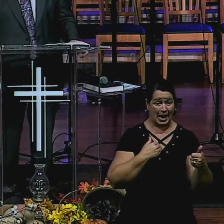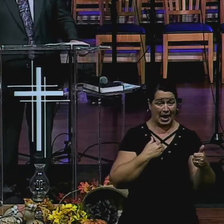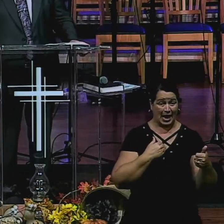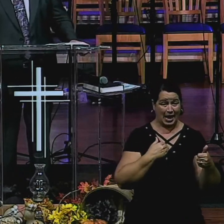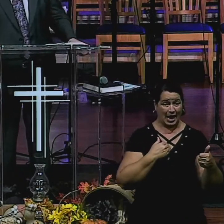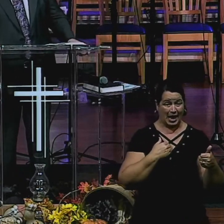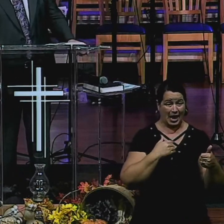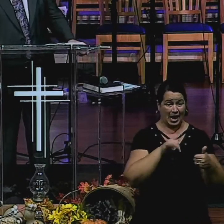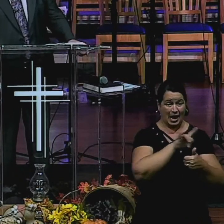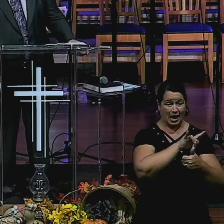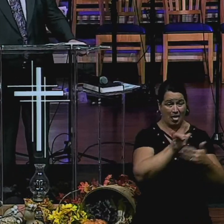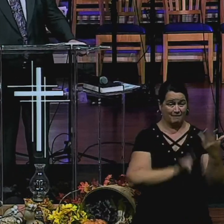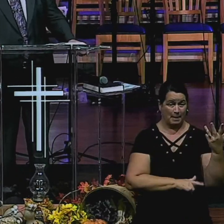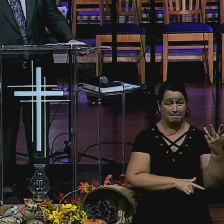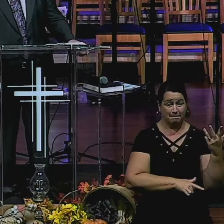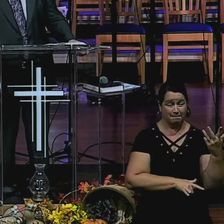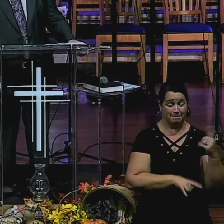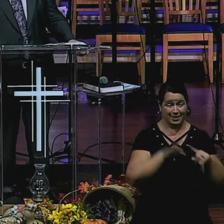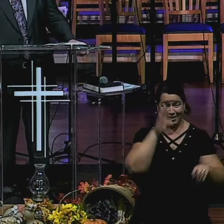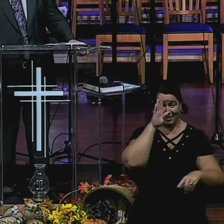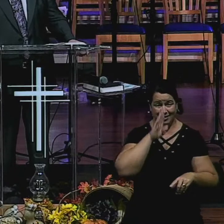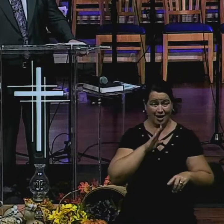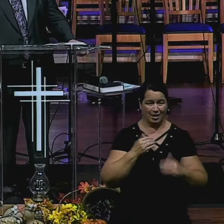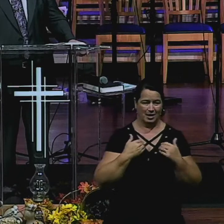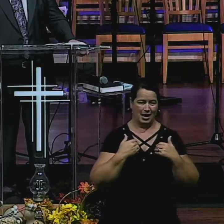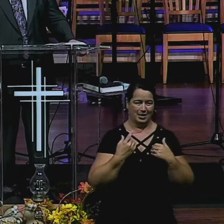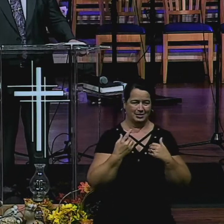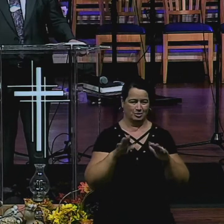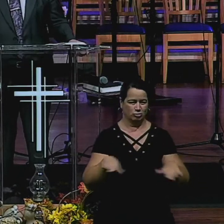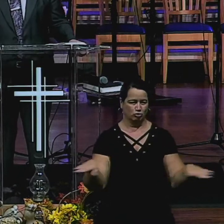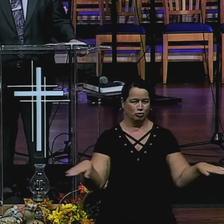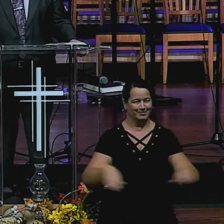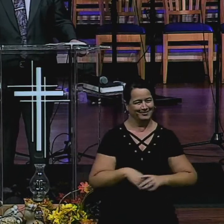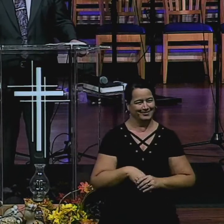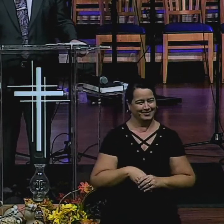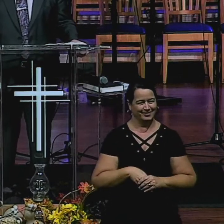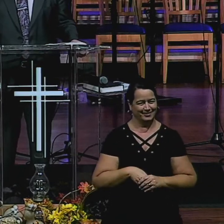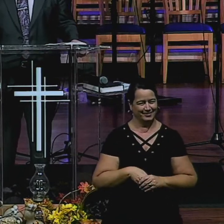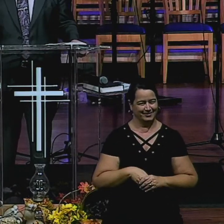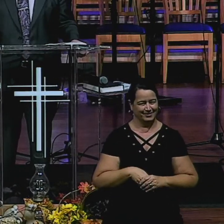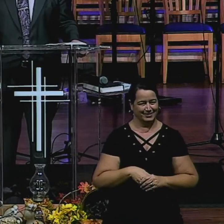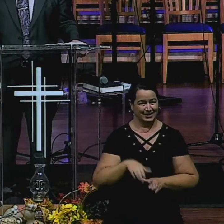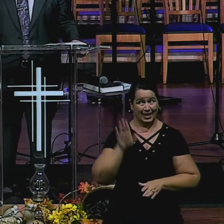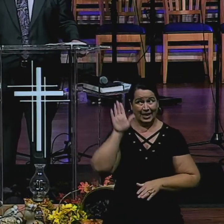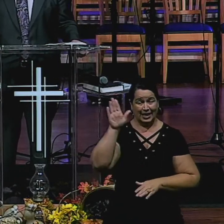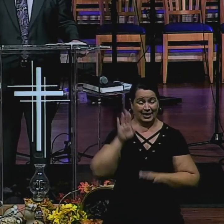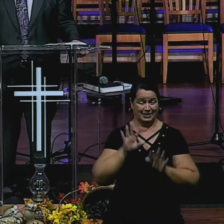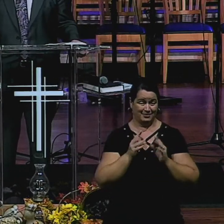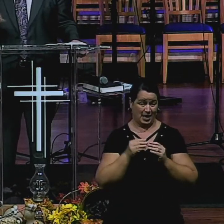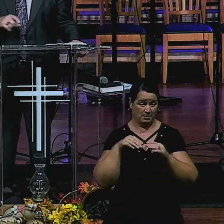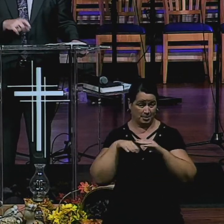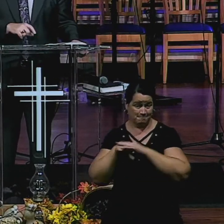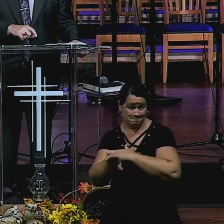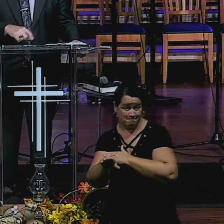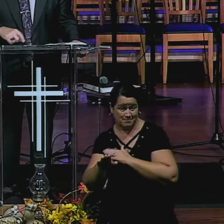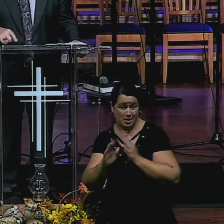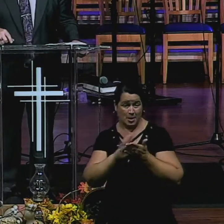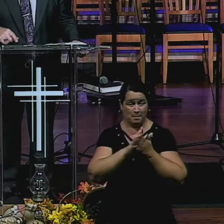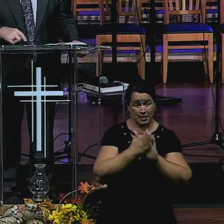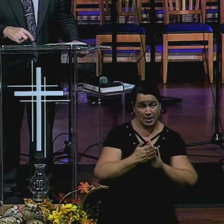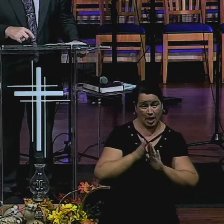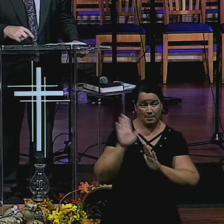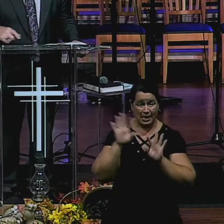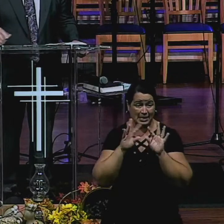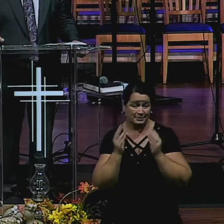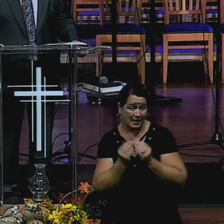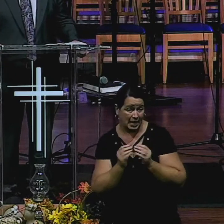love him. God has no grands. He just has kids. The only way to come into his family as one of his children and become one of his little